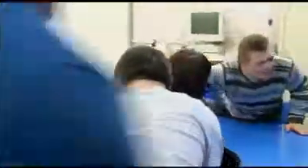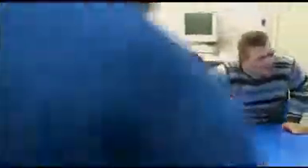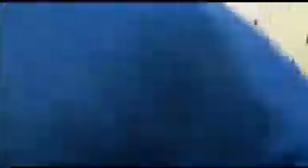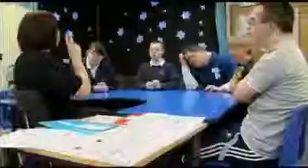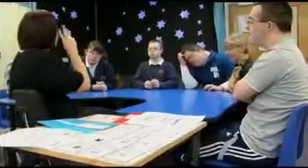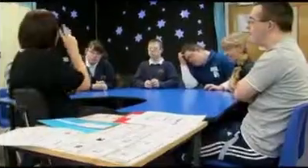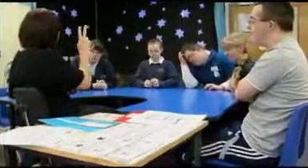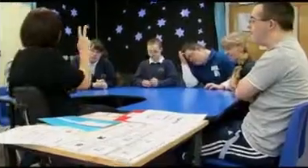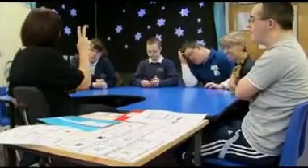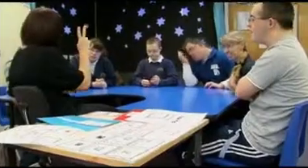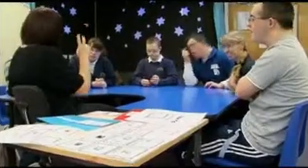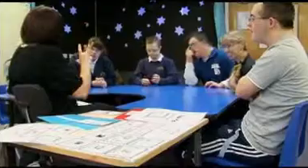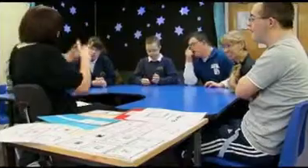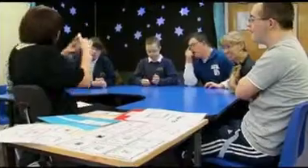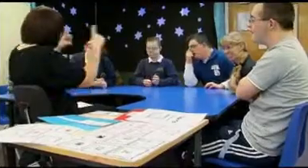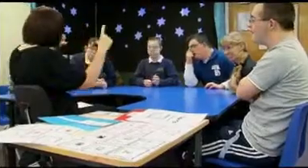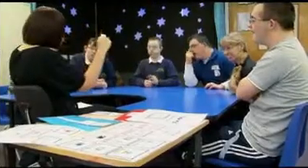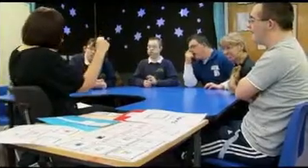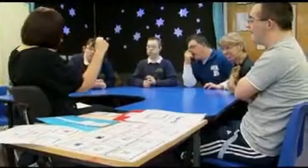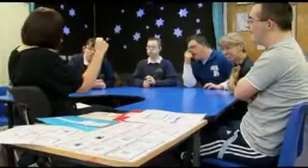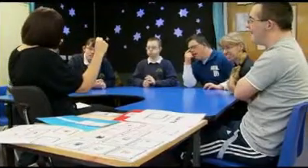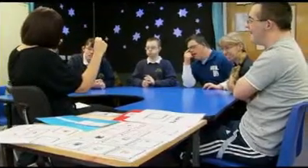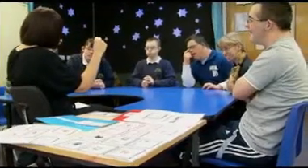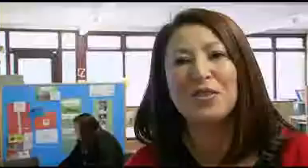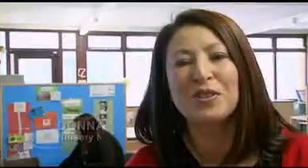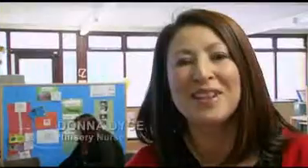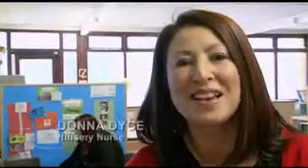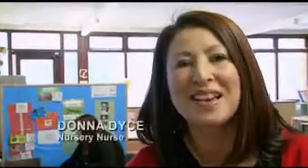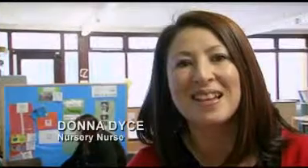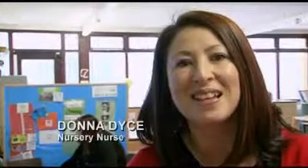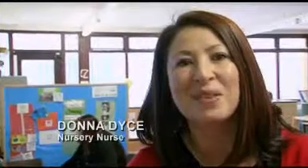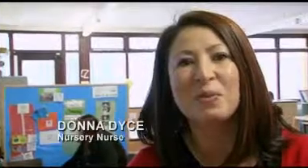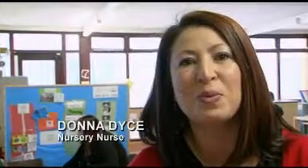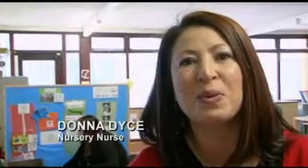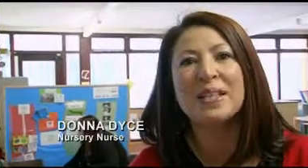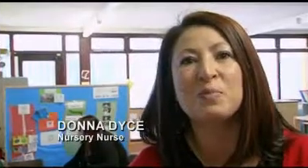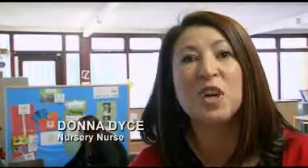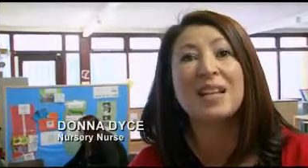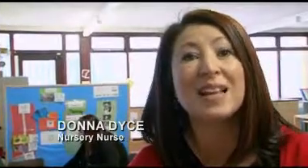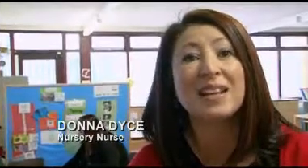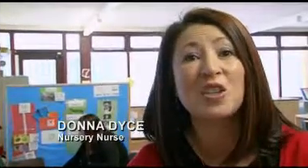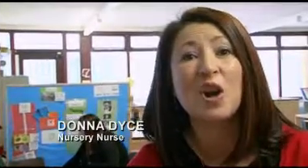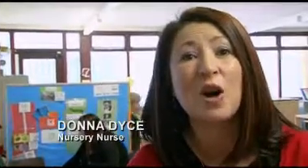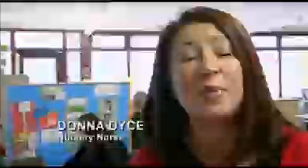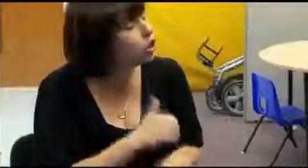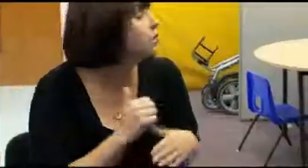I've worked with her for over 15 years. She's a fun-loving girl who always portrays that in a job.